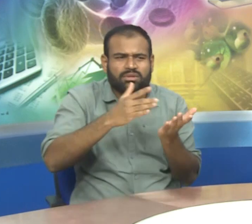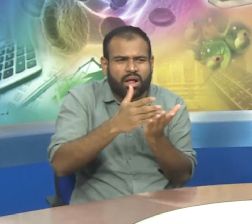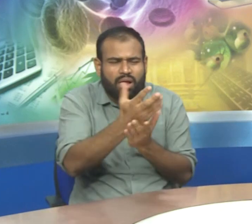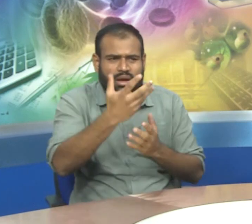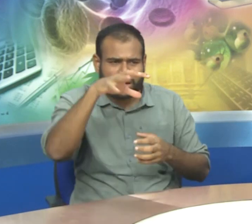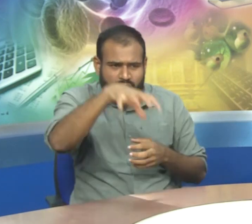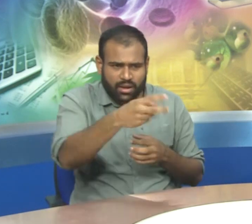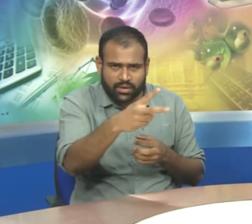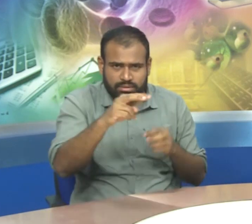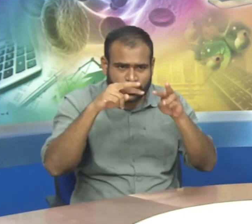library,